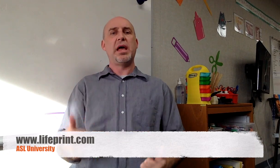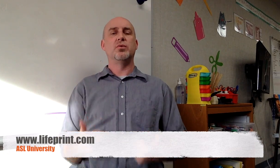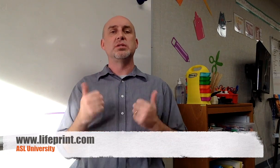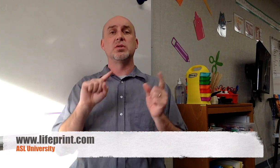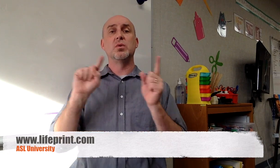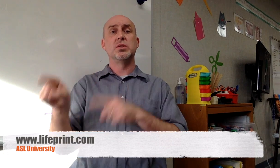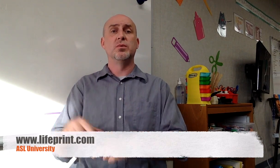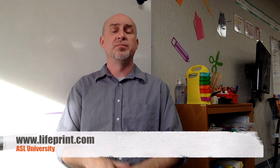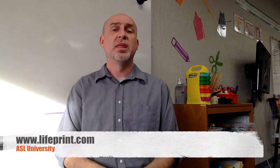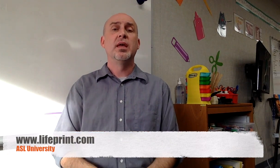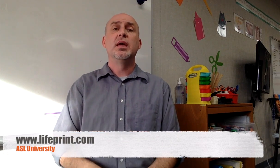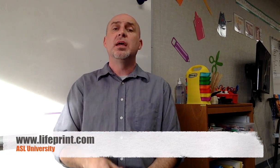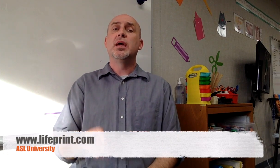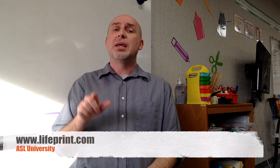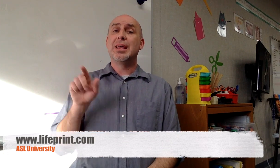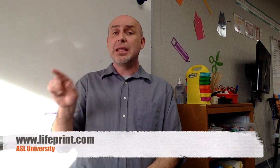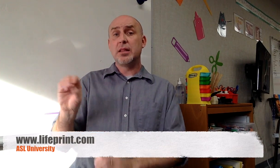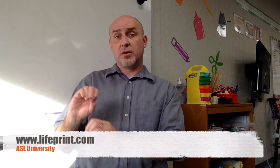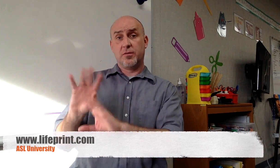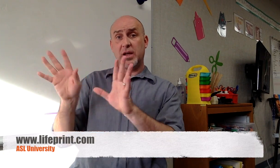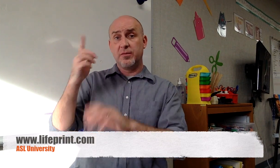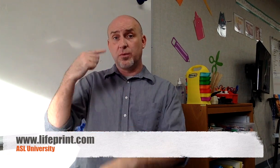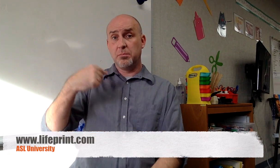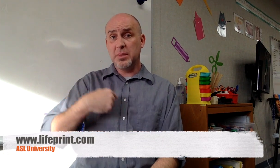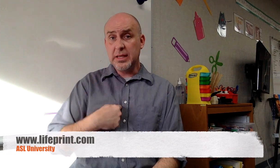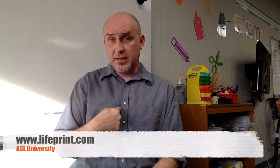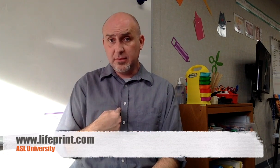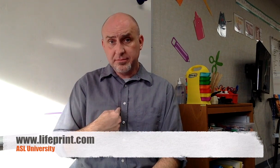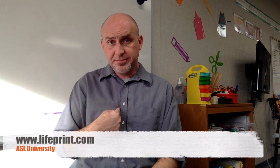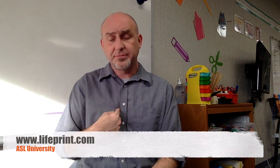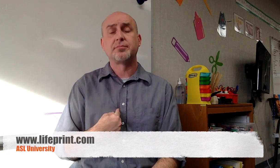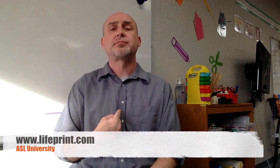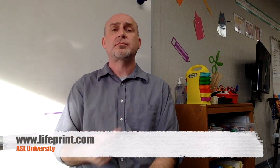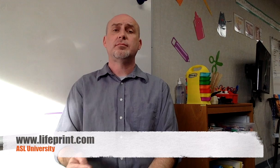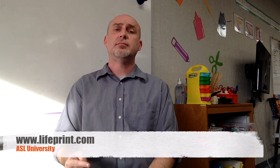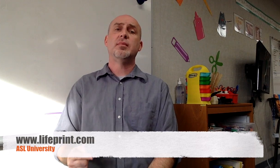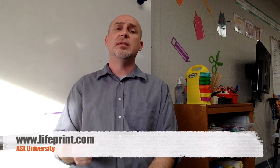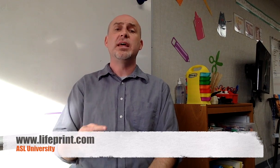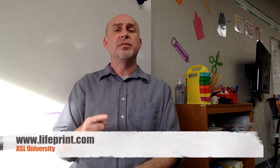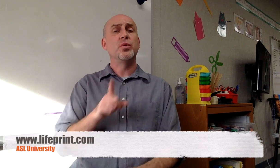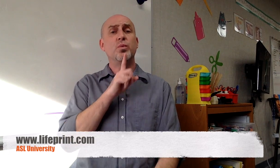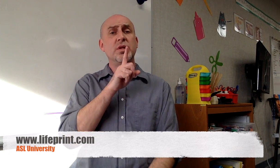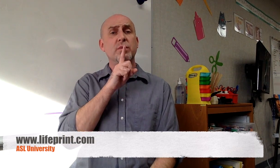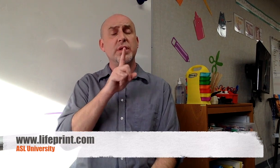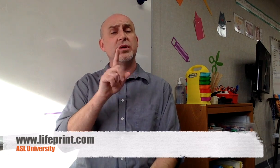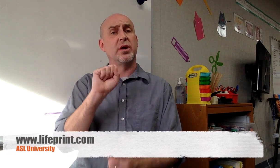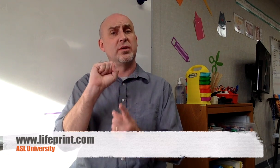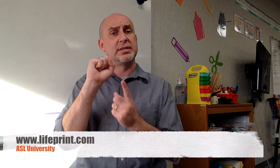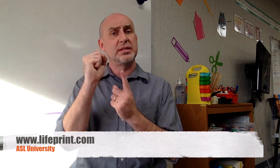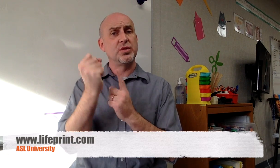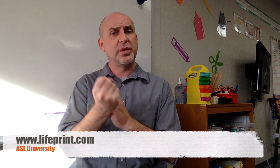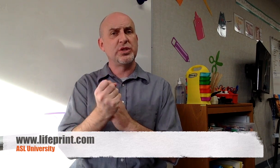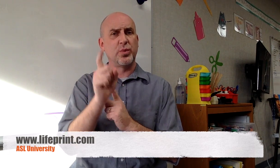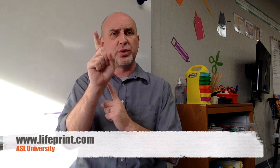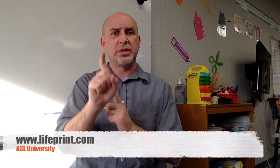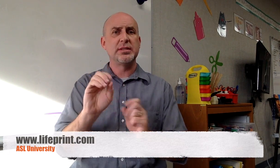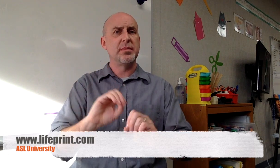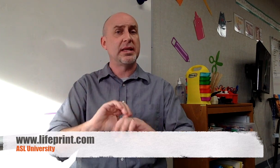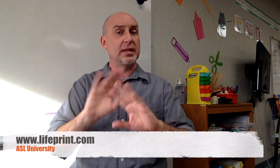address to go to. He clarified for me that if you really are in a situation where you need to make it